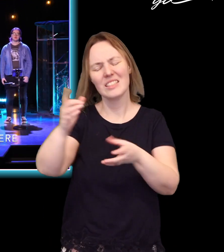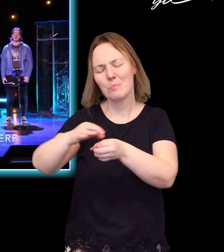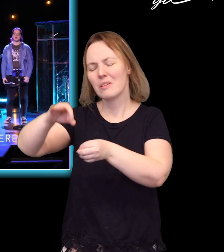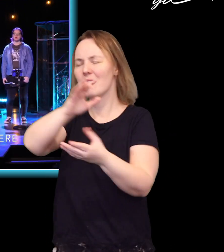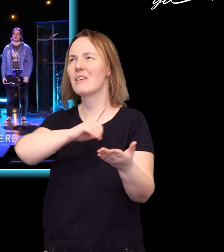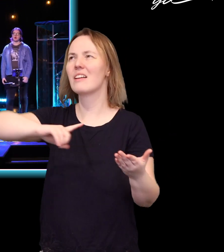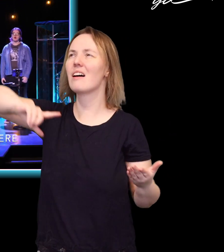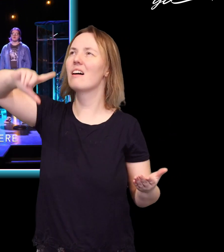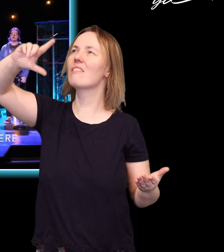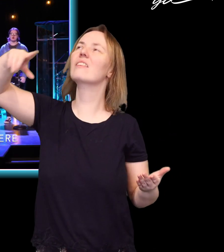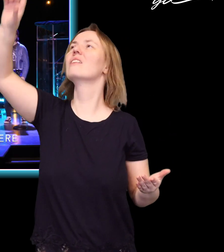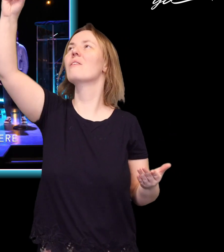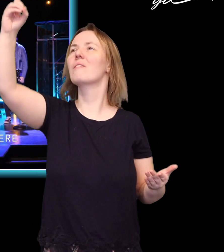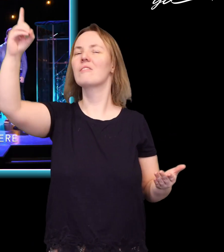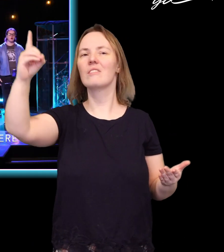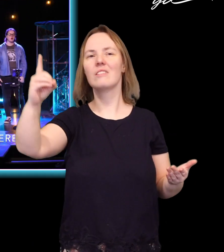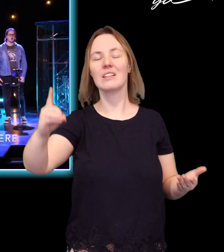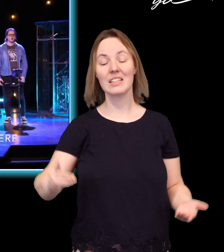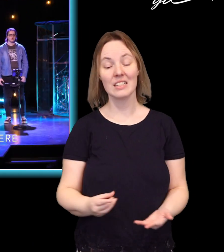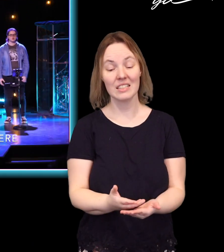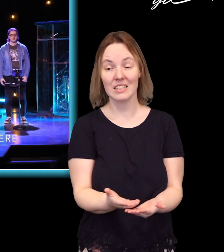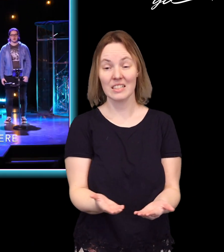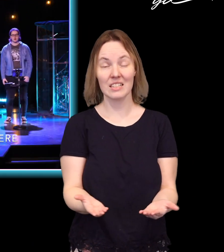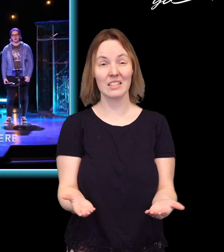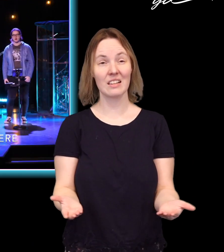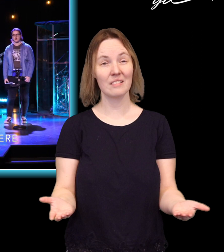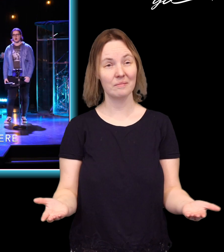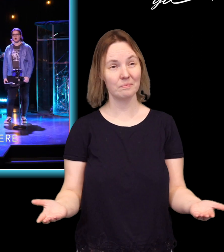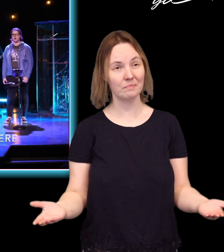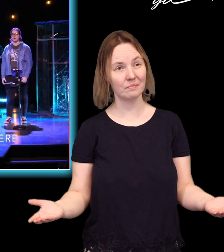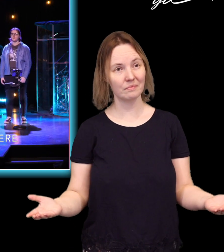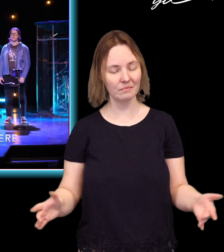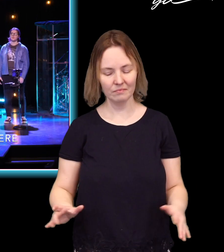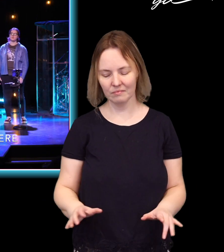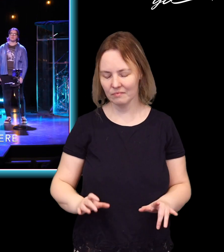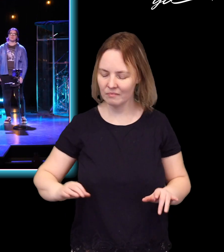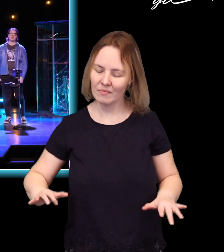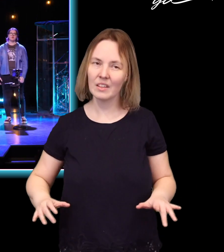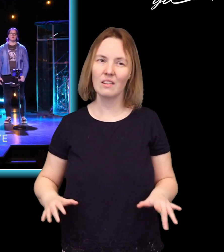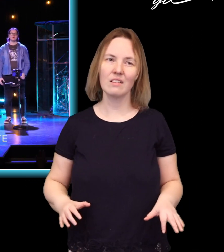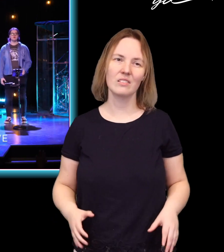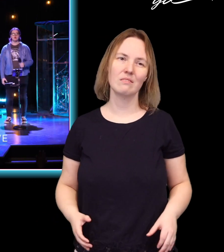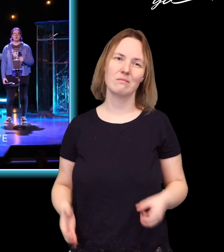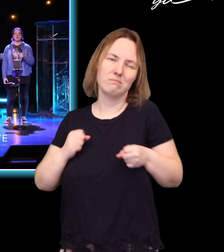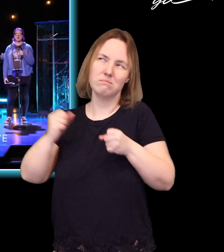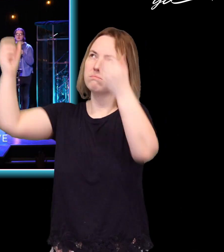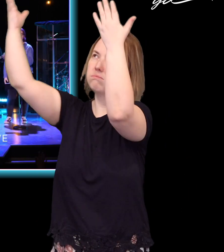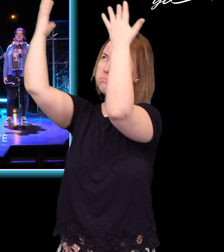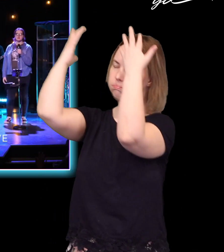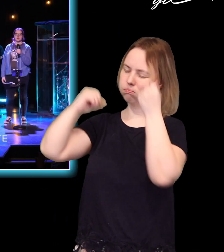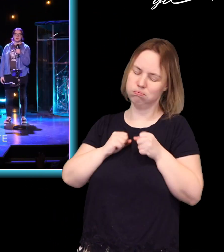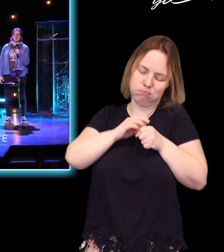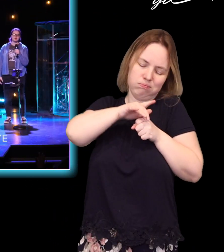The Spirit of the Lord is here. It's